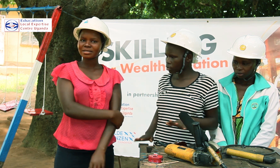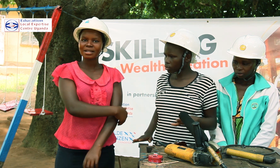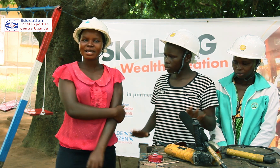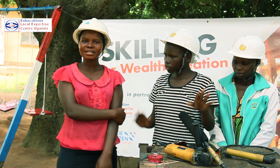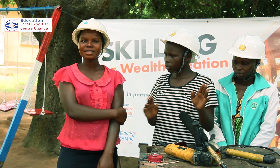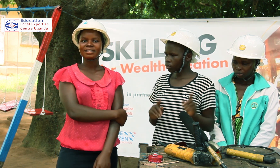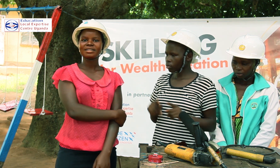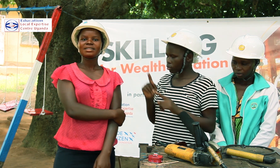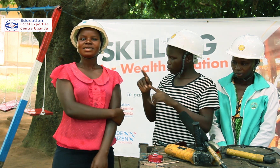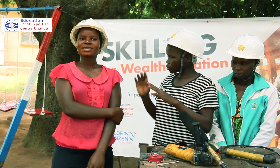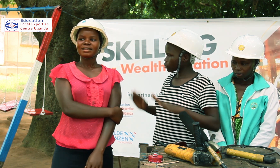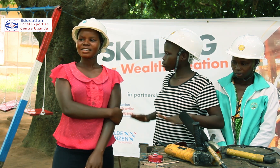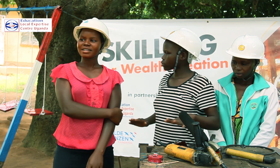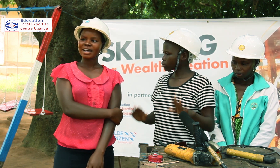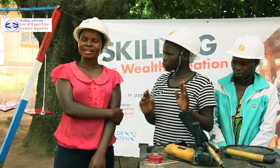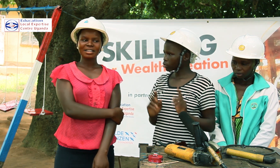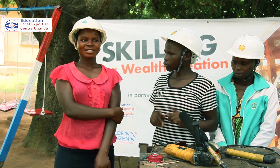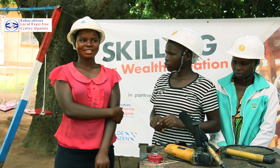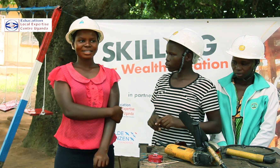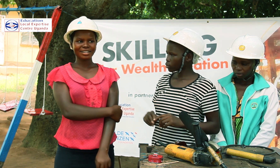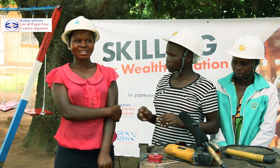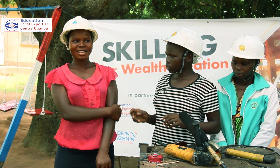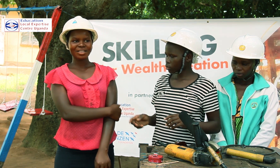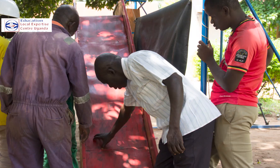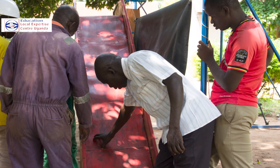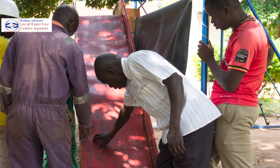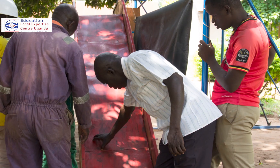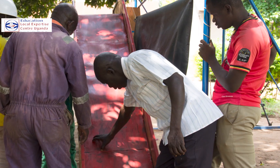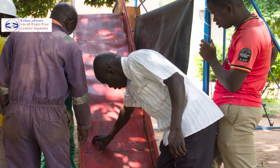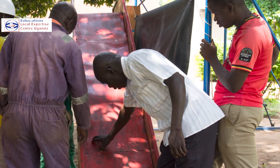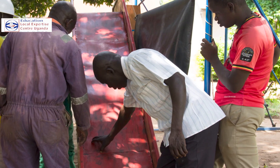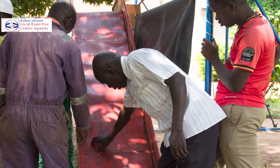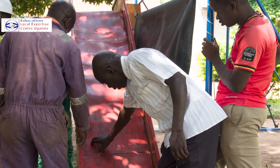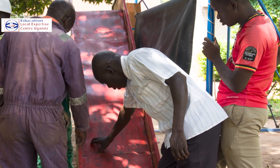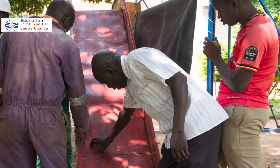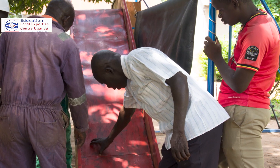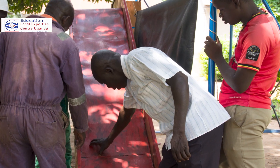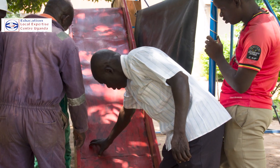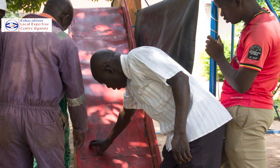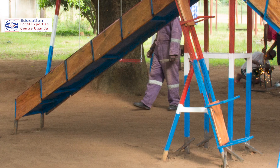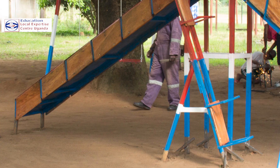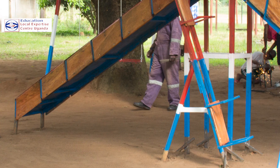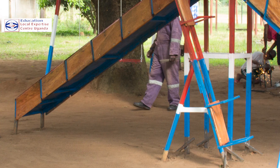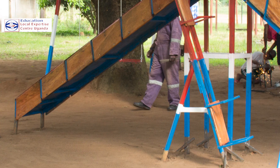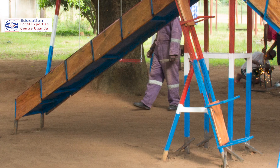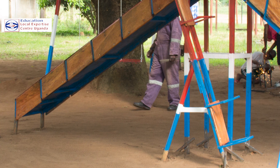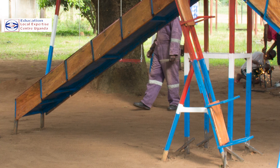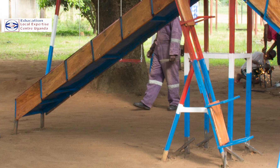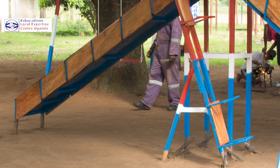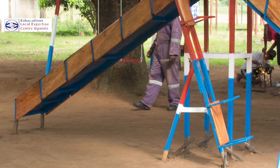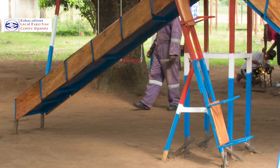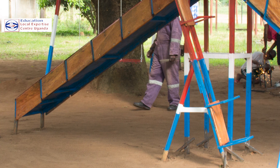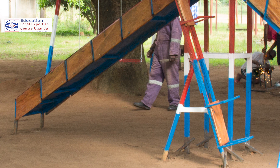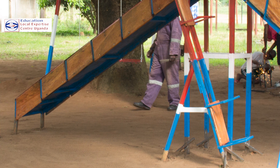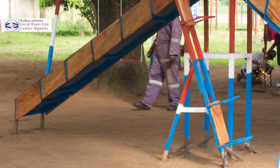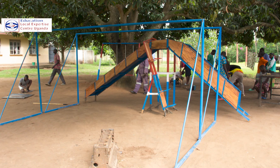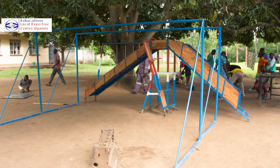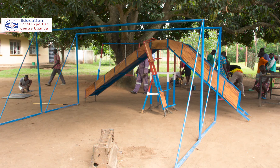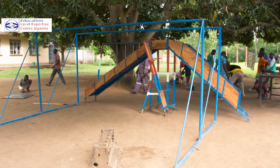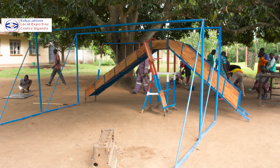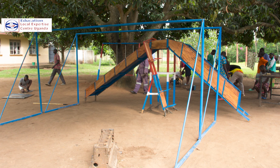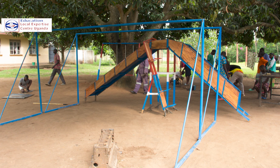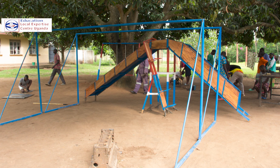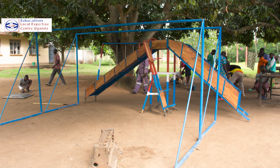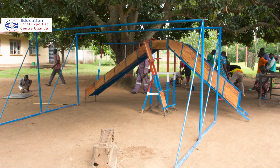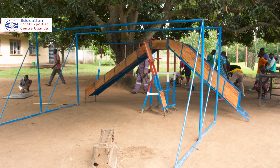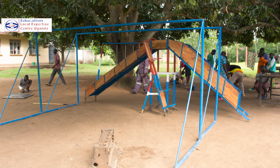We make slide. Then again, the second day, we try to finish that slide. Then the next day, we try